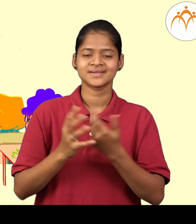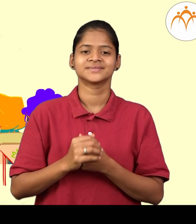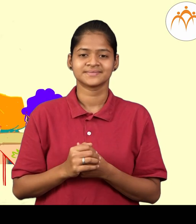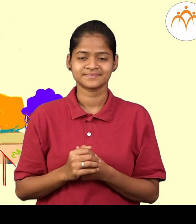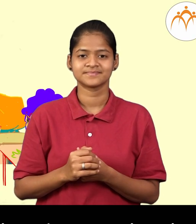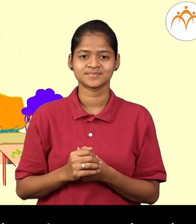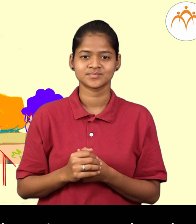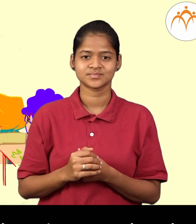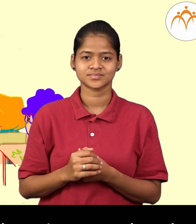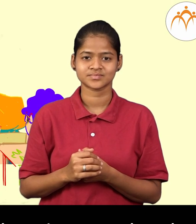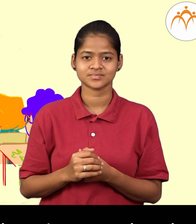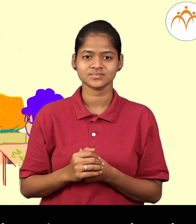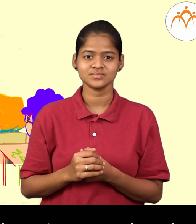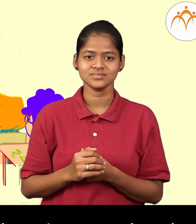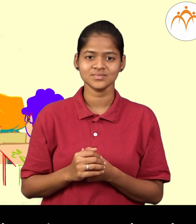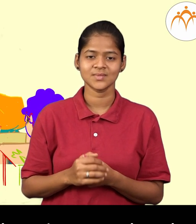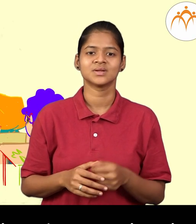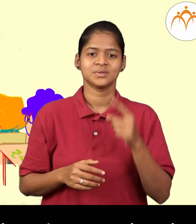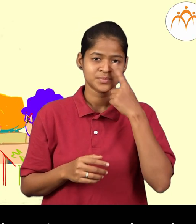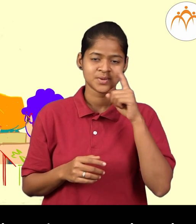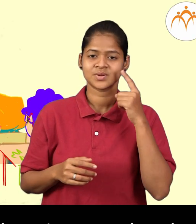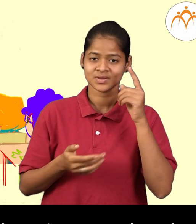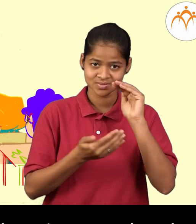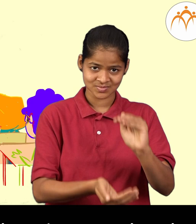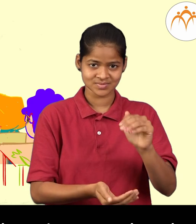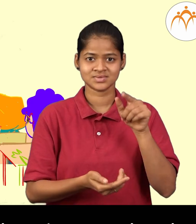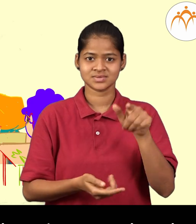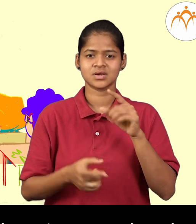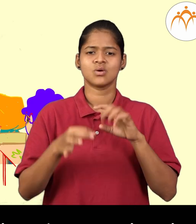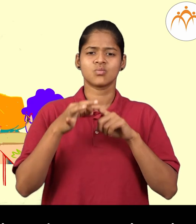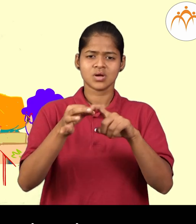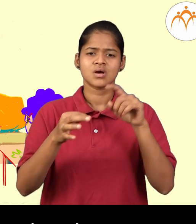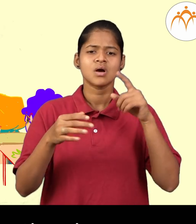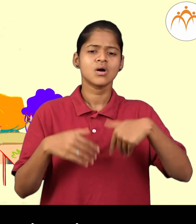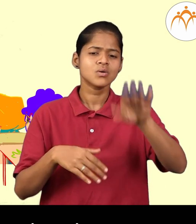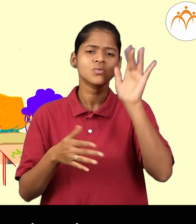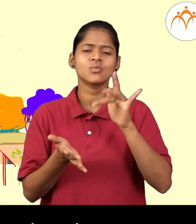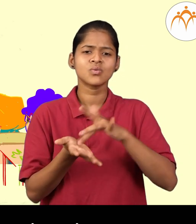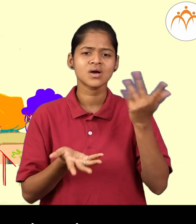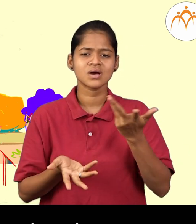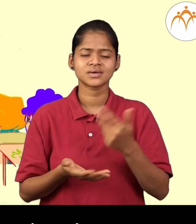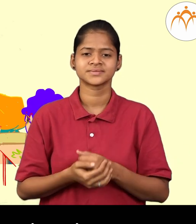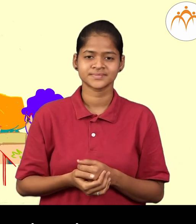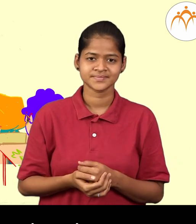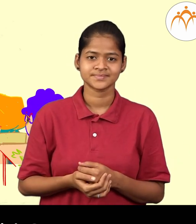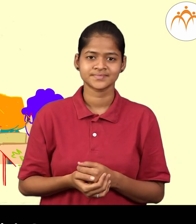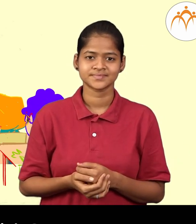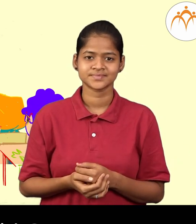The drawing teacher is showing a calendar. The to the students in the class. What is